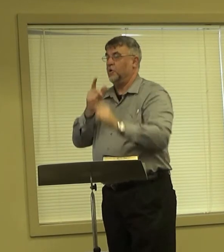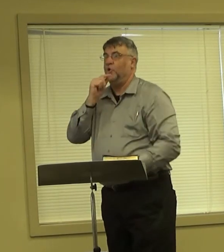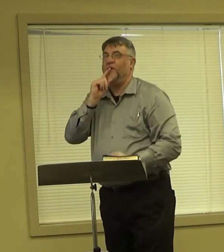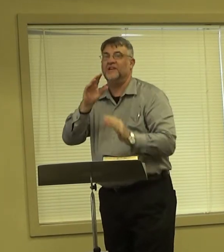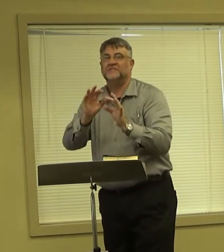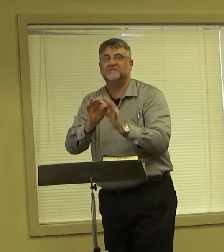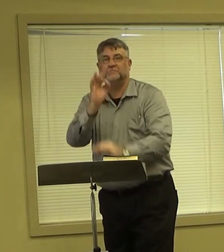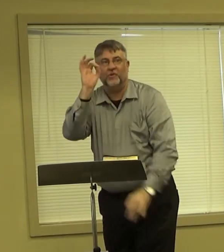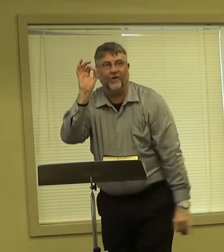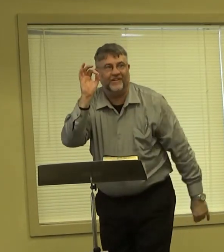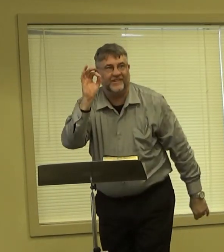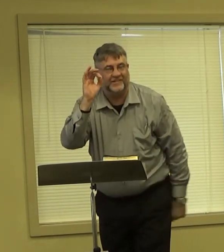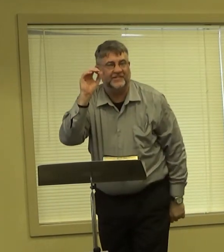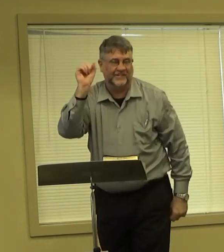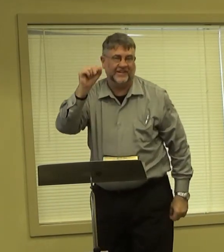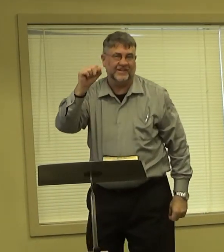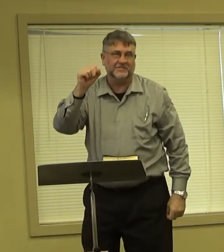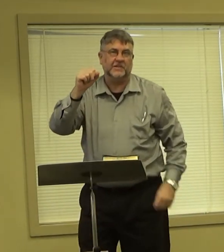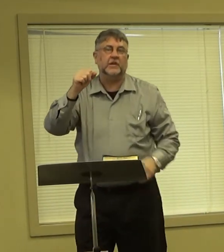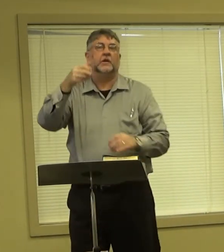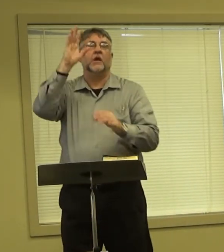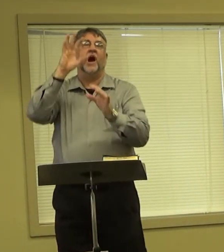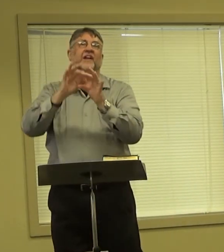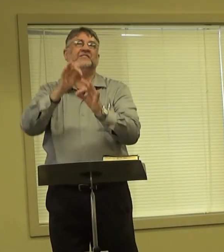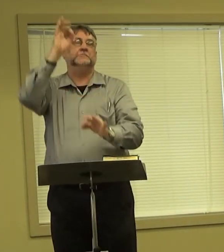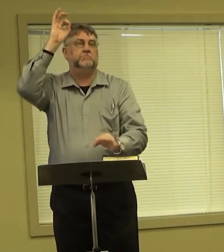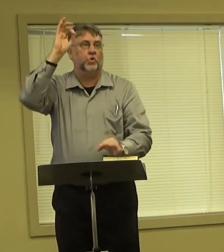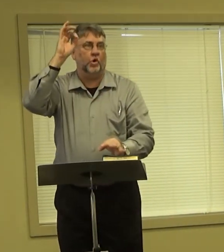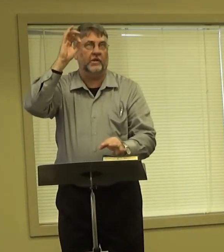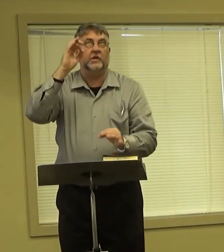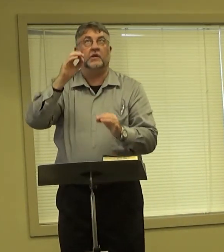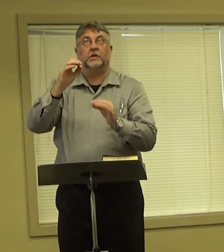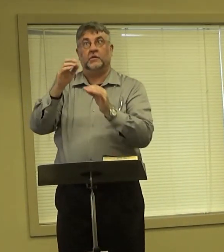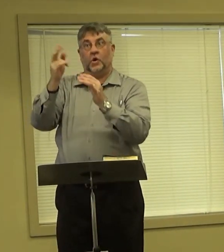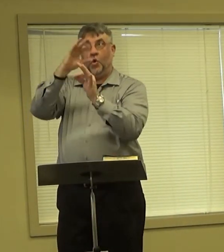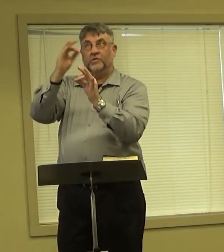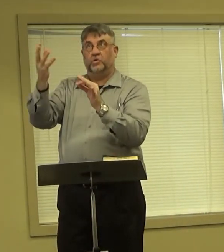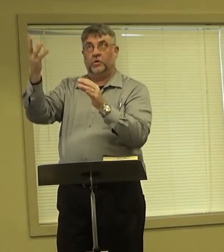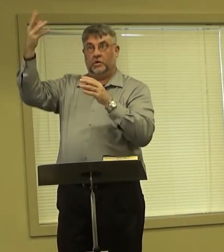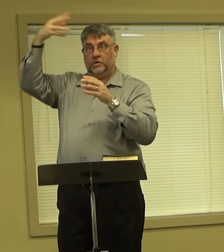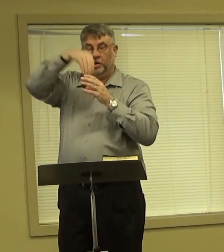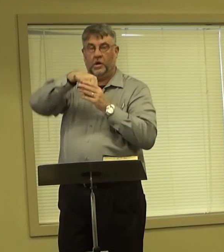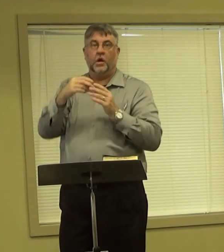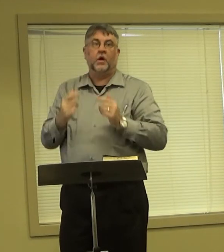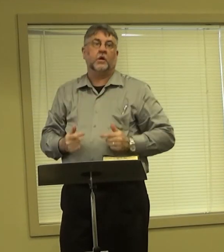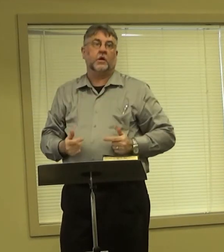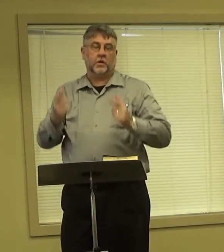So then glory comes from the Lord. And that is the spirit. It's God's spirit.